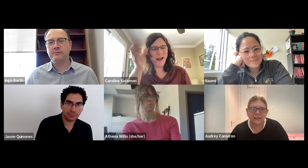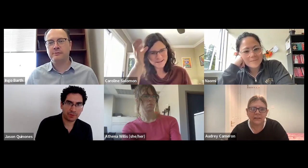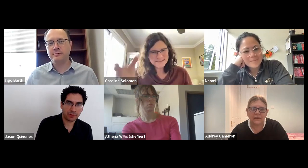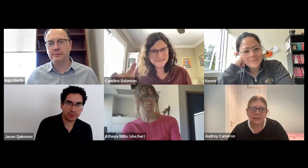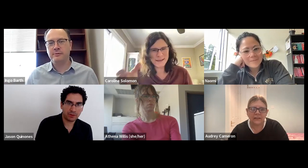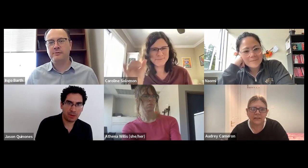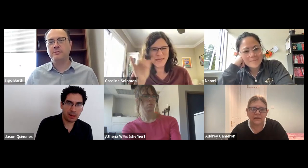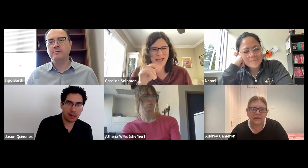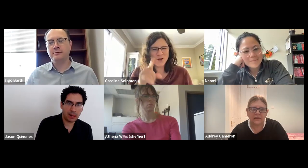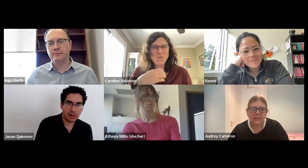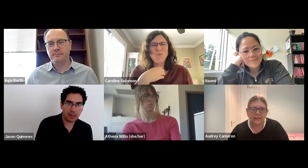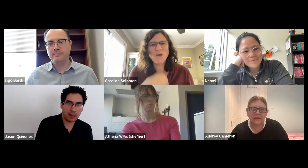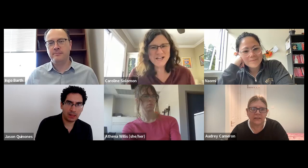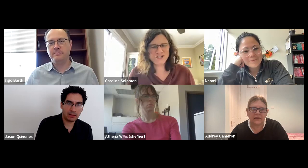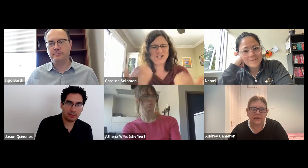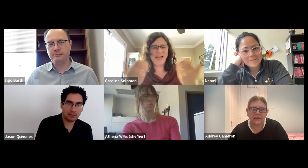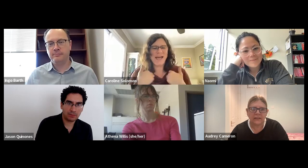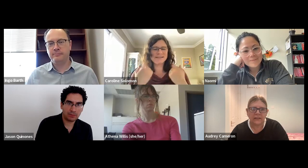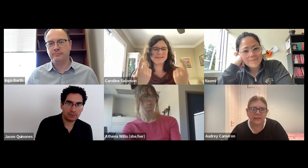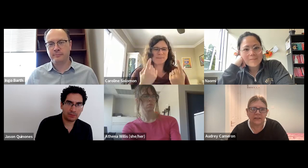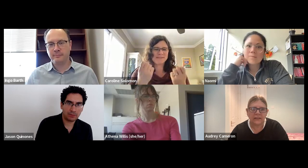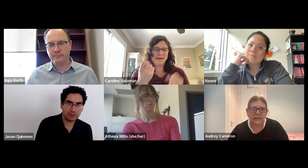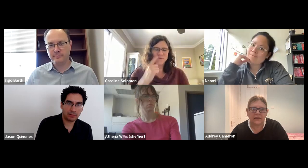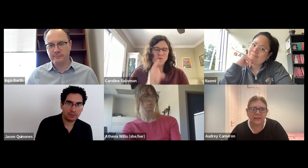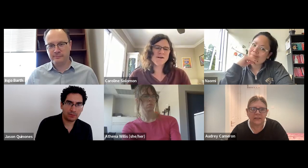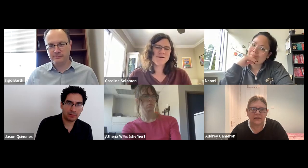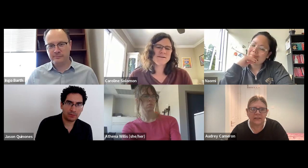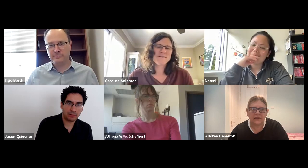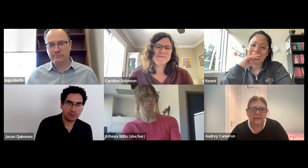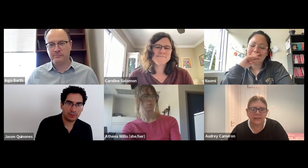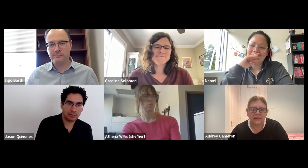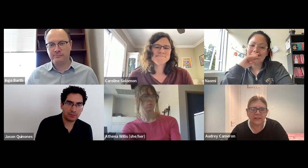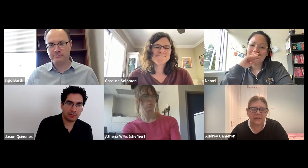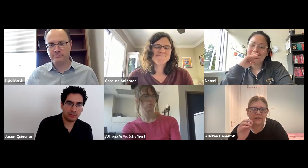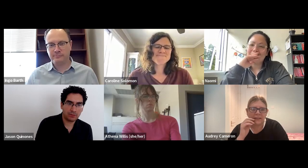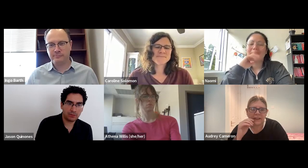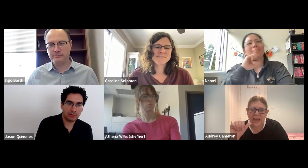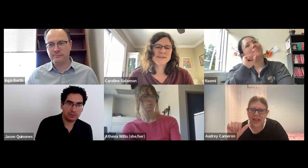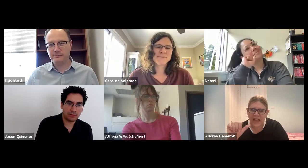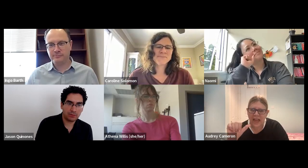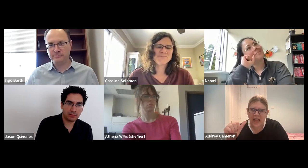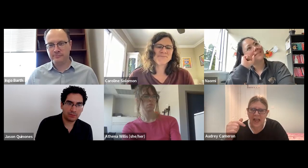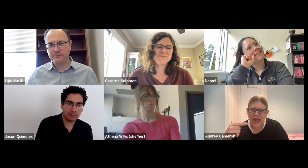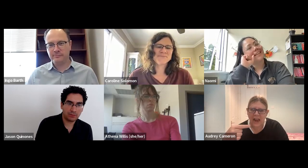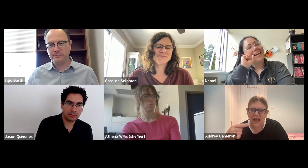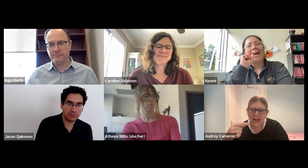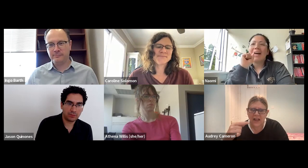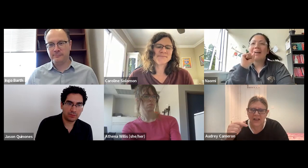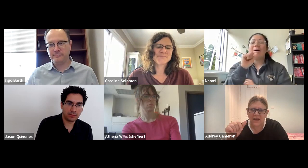I know that data science is kind of a new field. Are there any concepts that you wish there was a sign for?